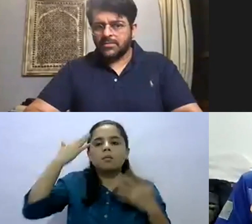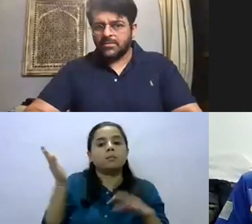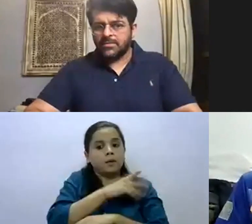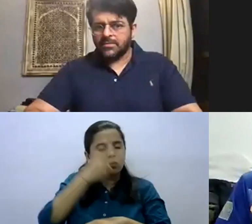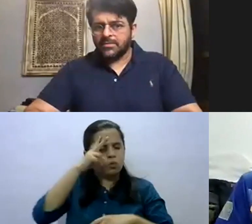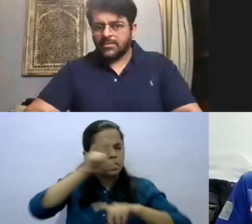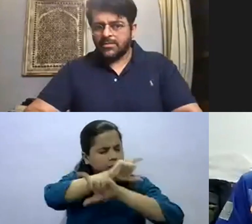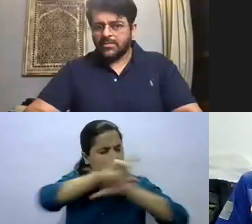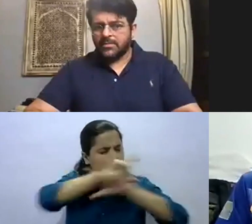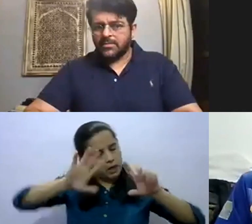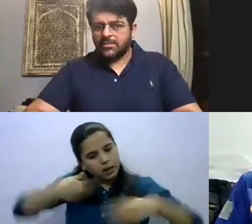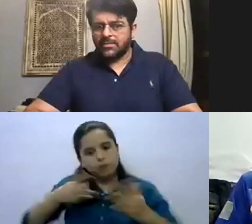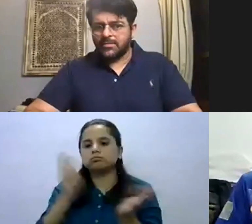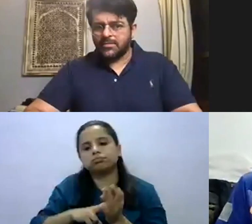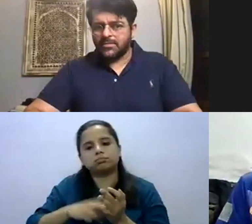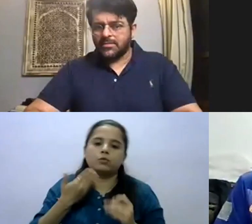doubts.